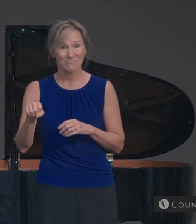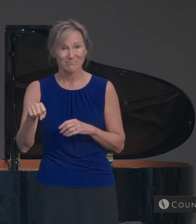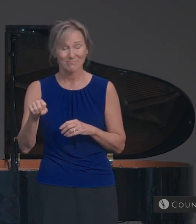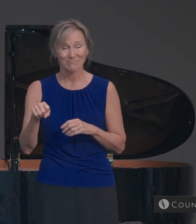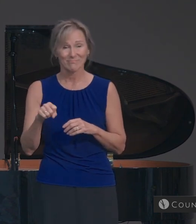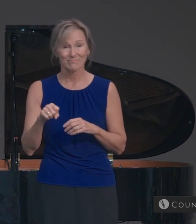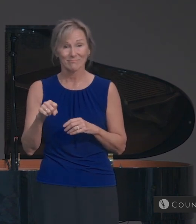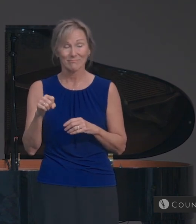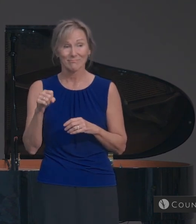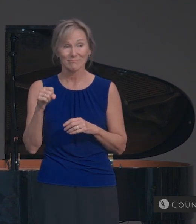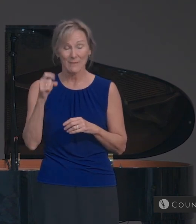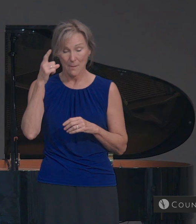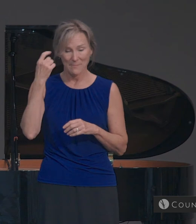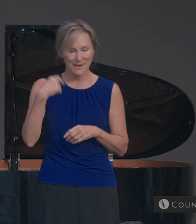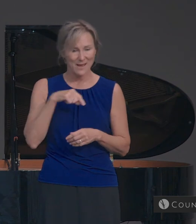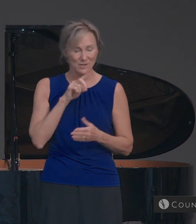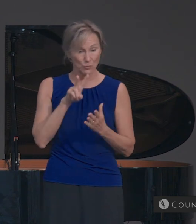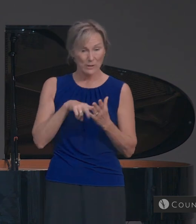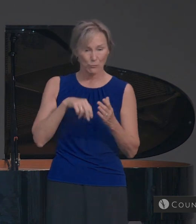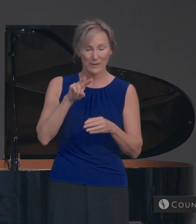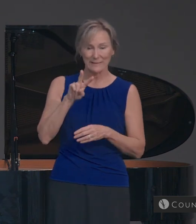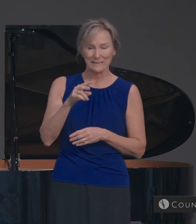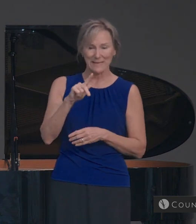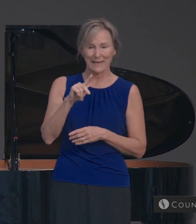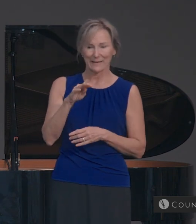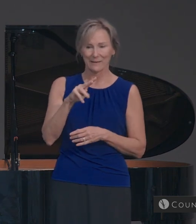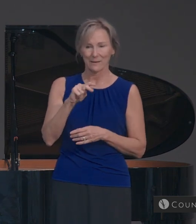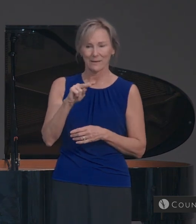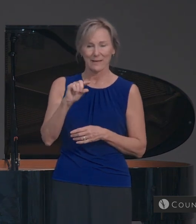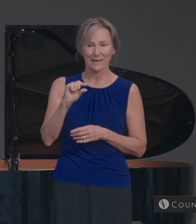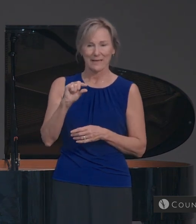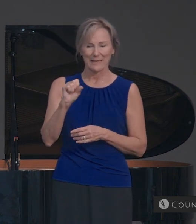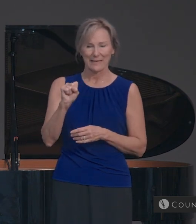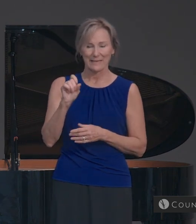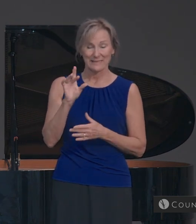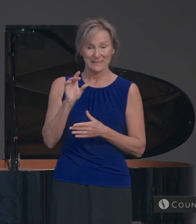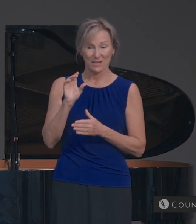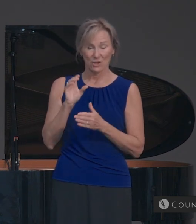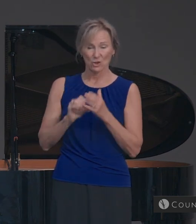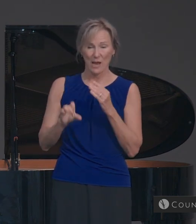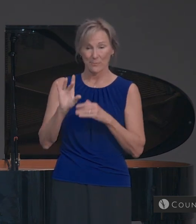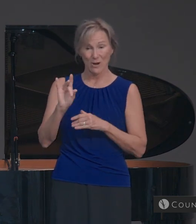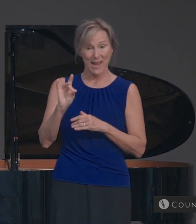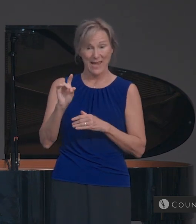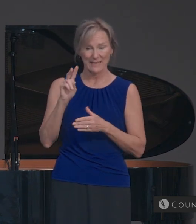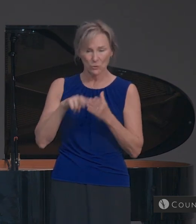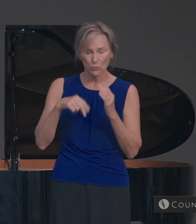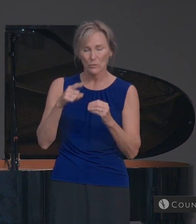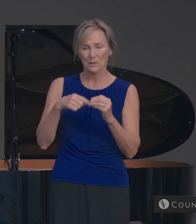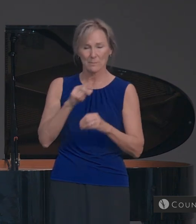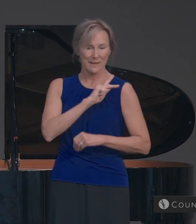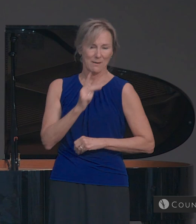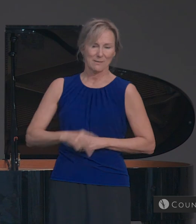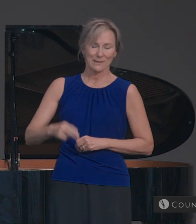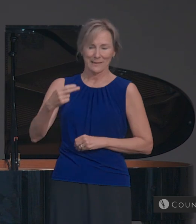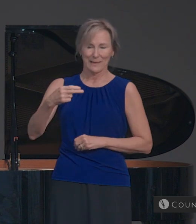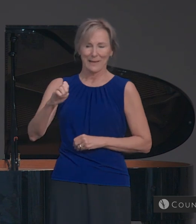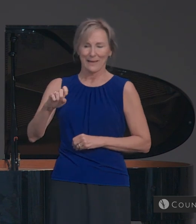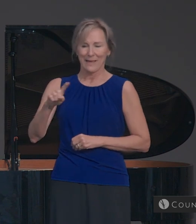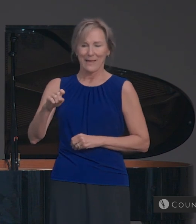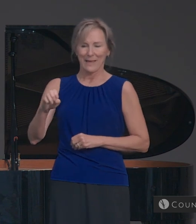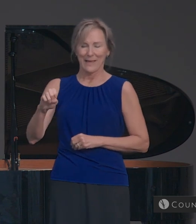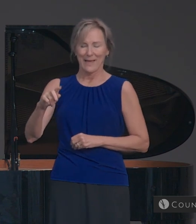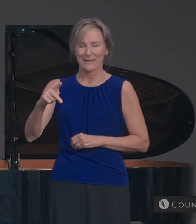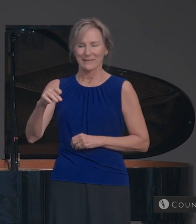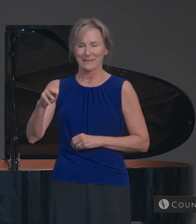Because we read 2 Kings 18, and we read about a king named Hezekiah, the grandson